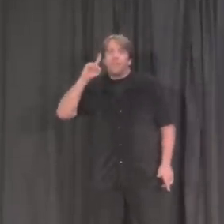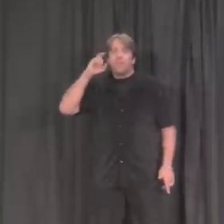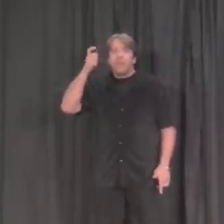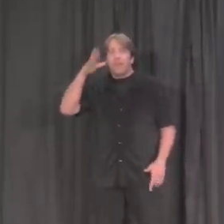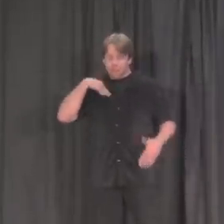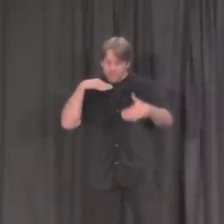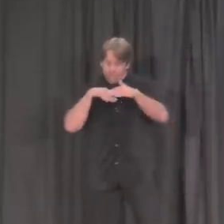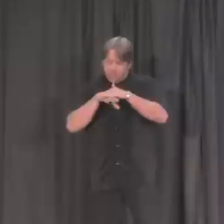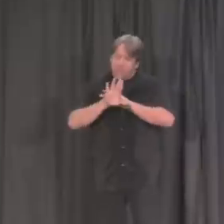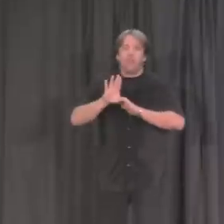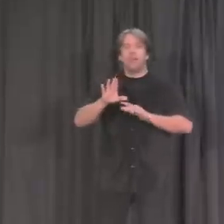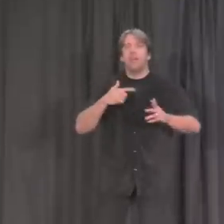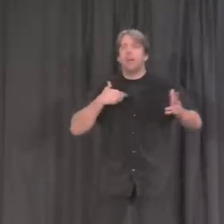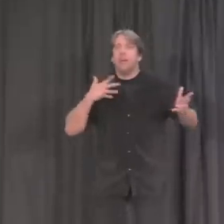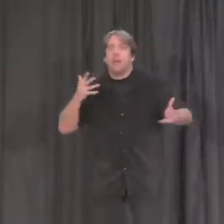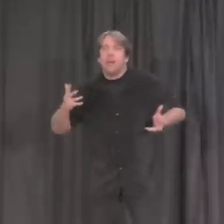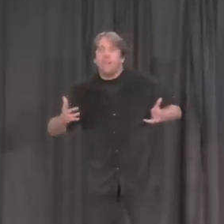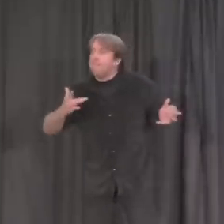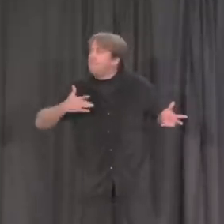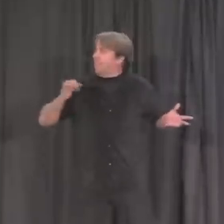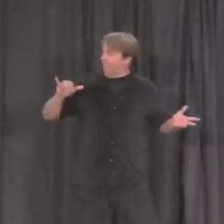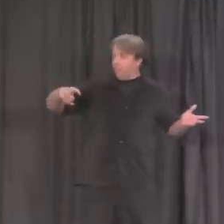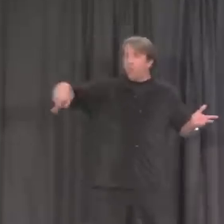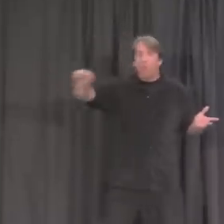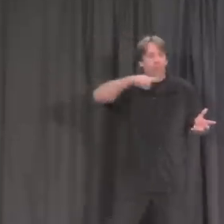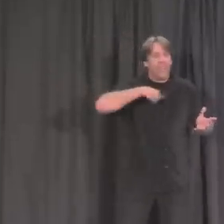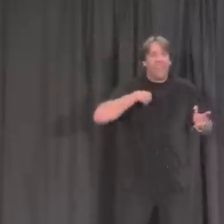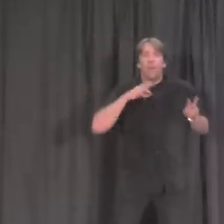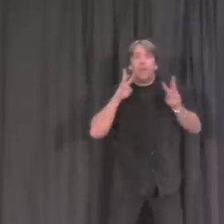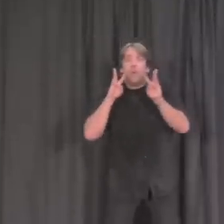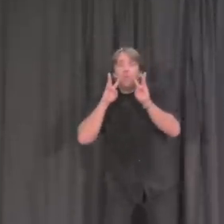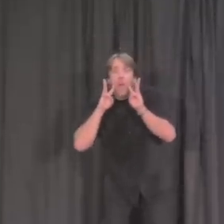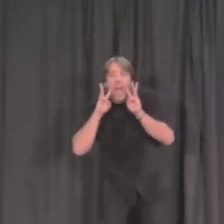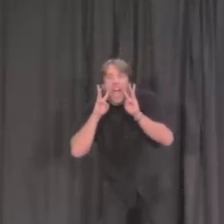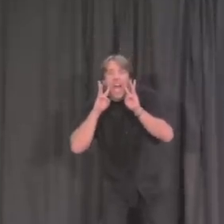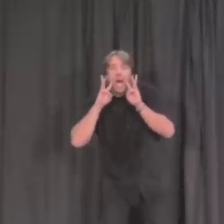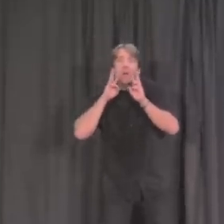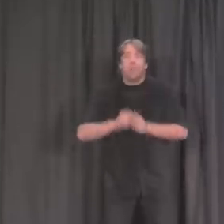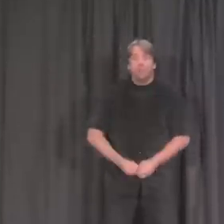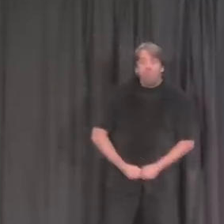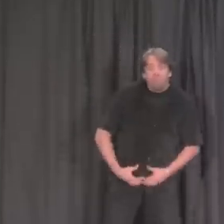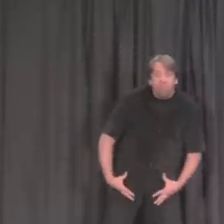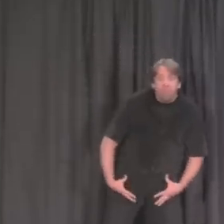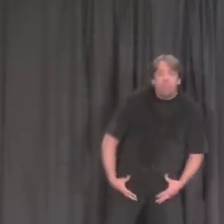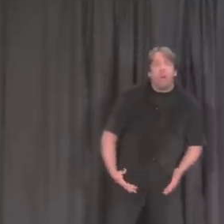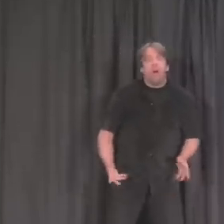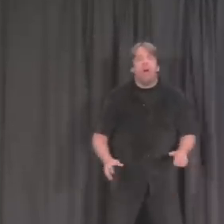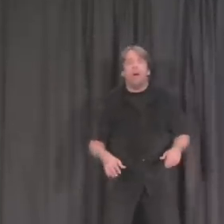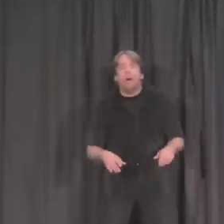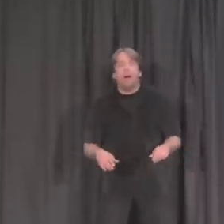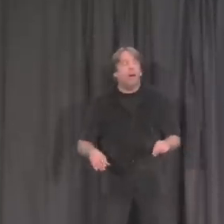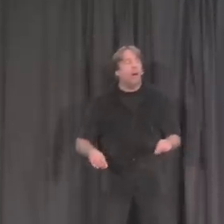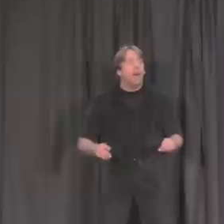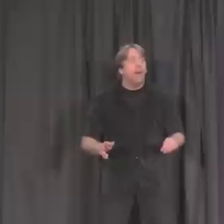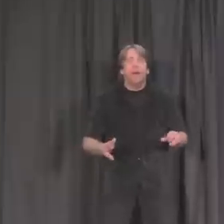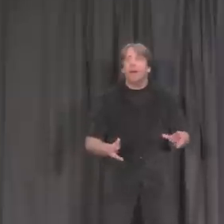I was very excited to go, so I went in, and I felt just like you. Wow, look at all those deaf people. I put in my pants and